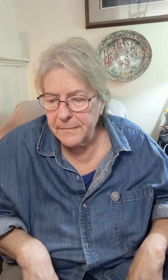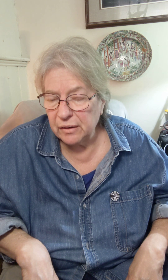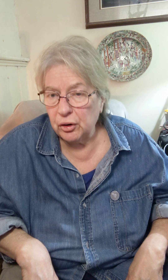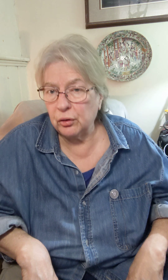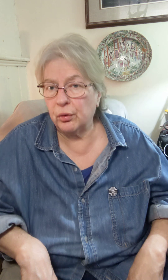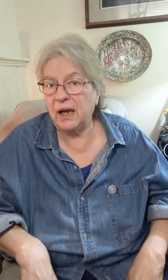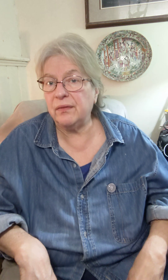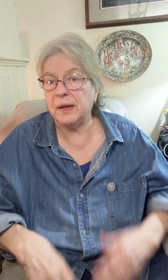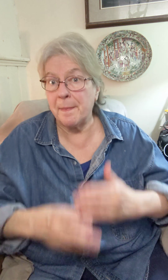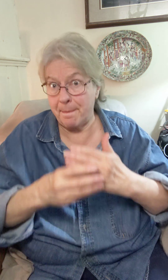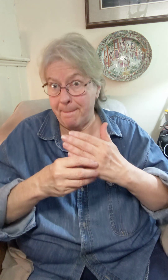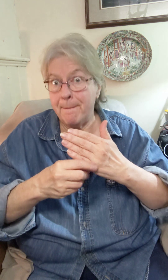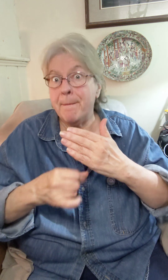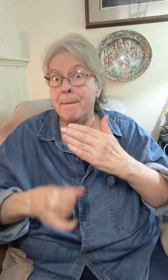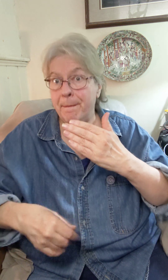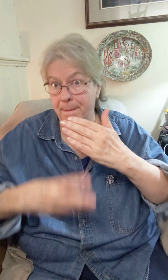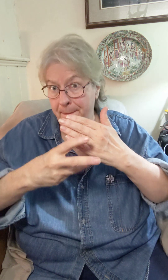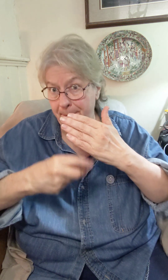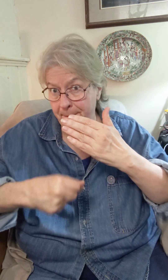And then gravy.